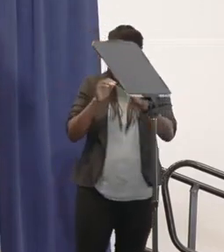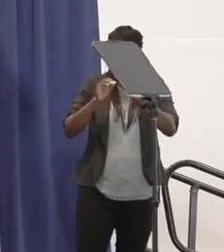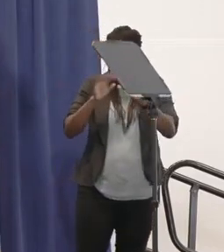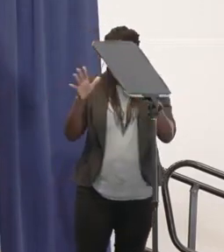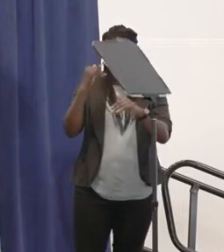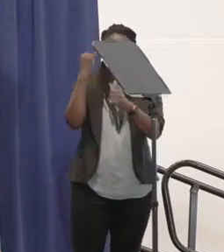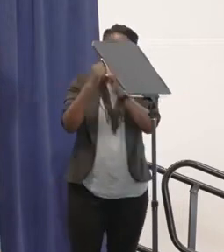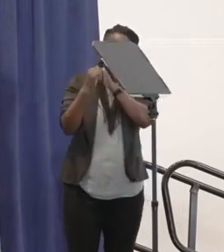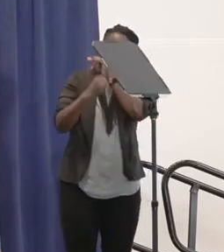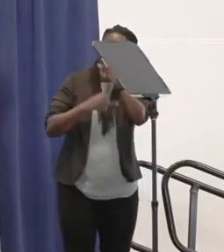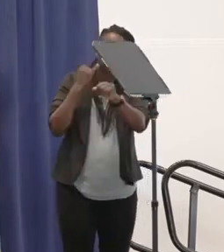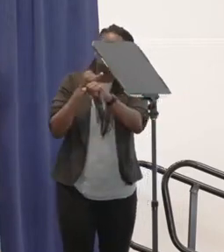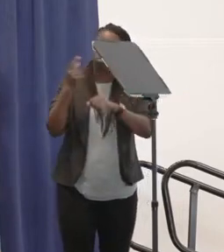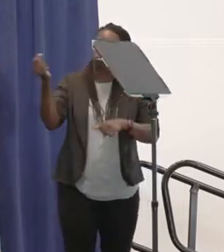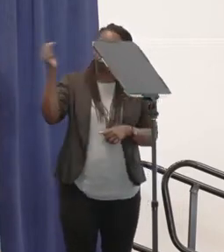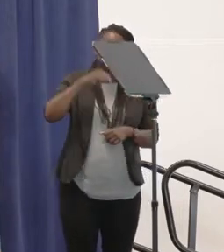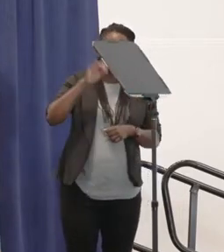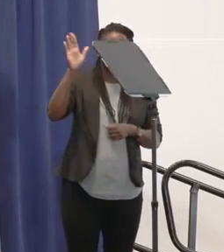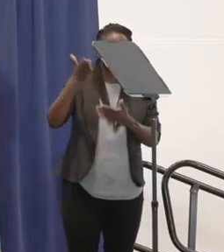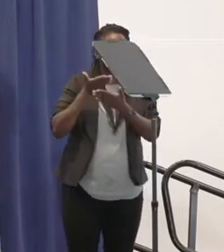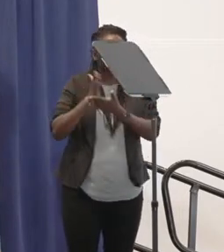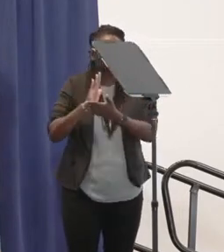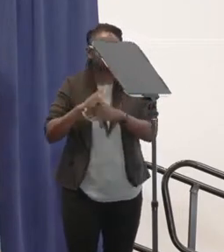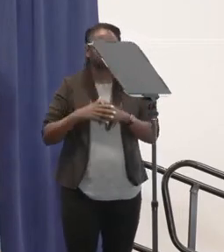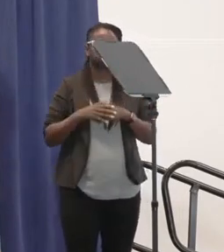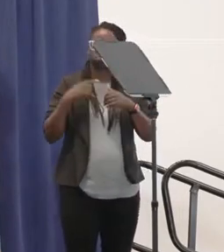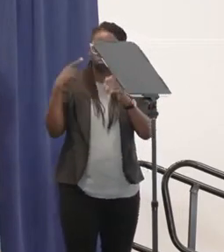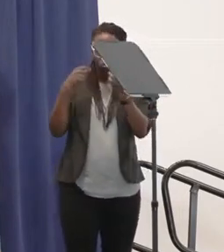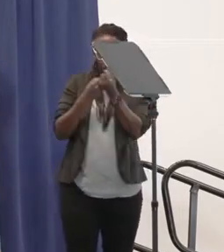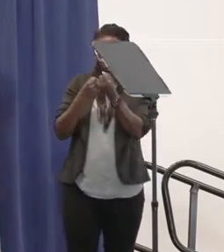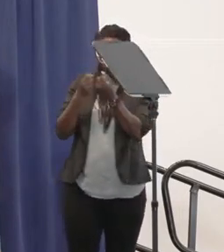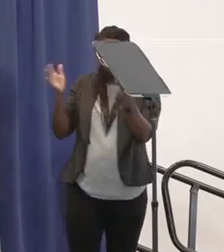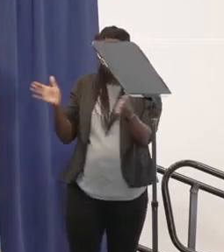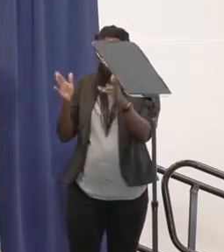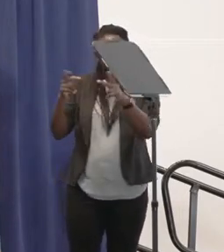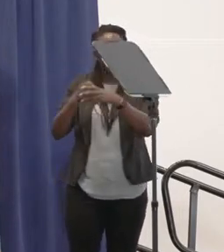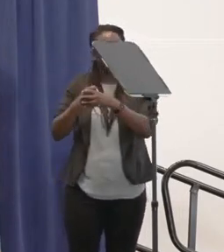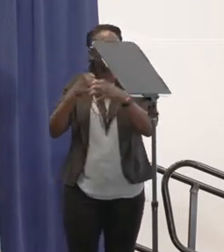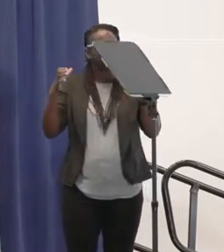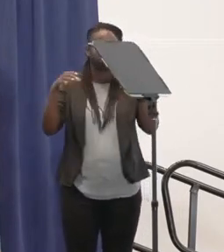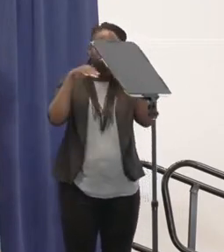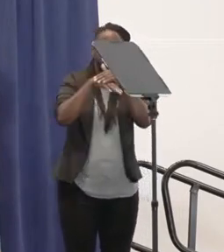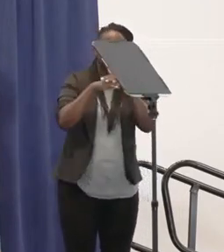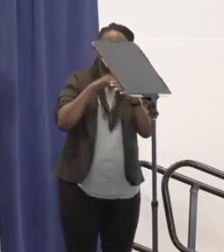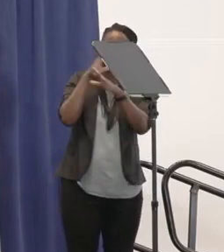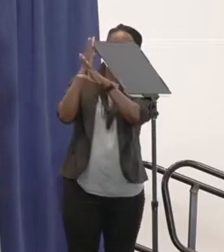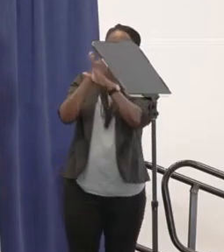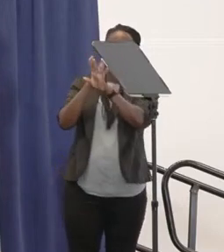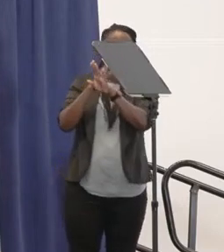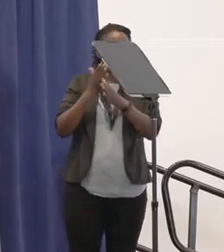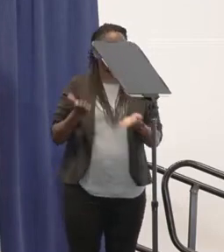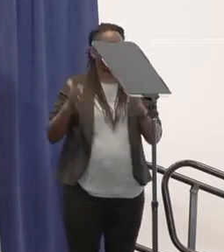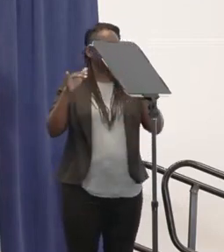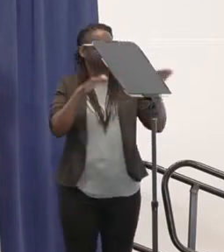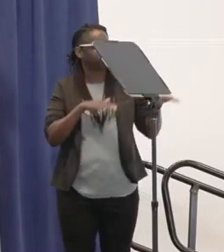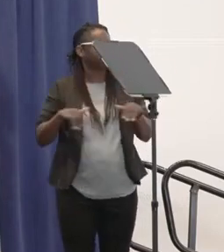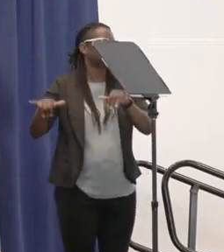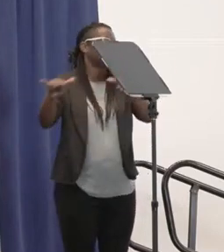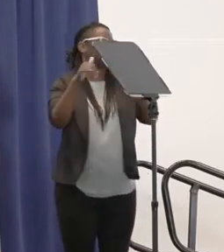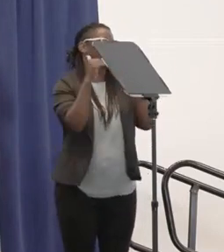continued opportunities to expand access and advance equity and inclusion on every